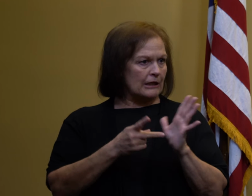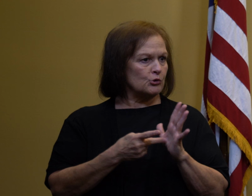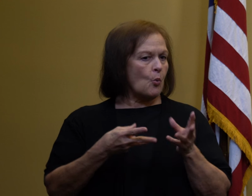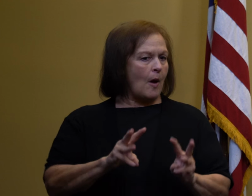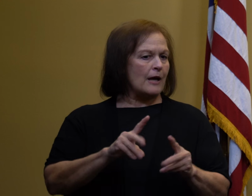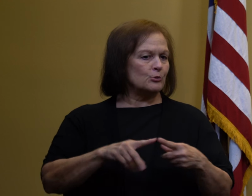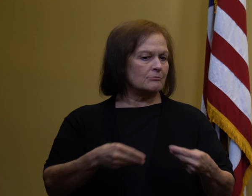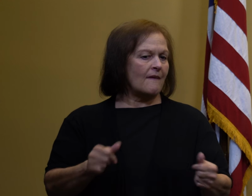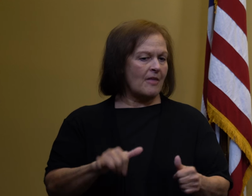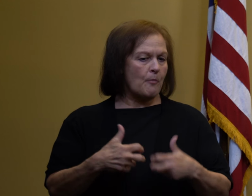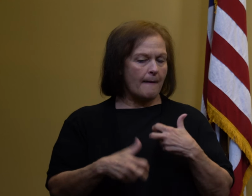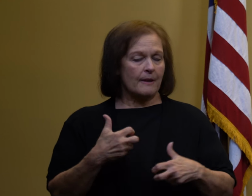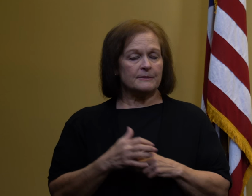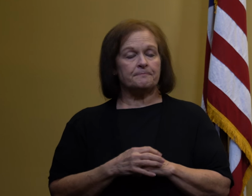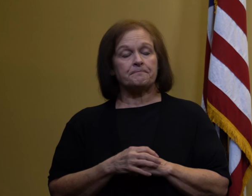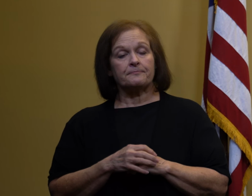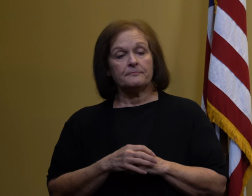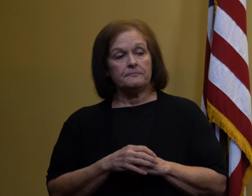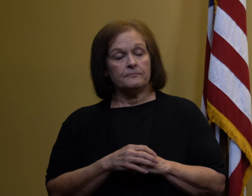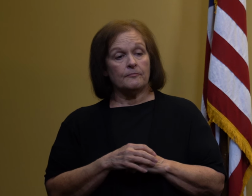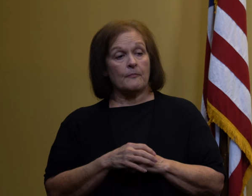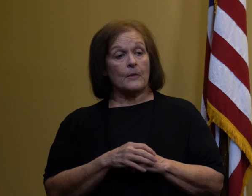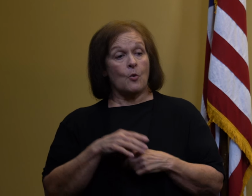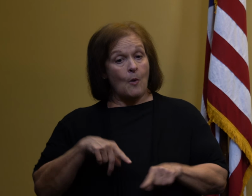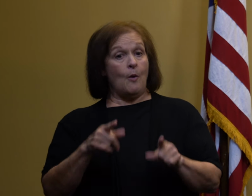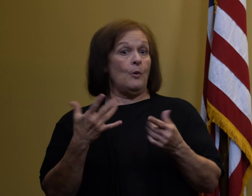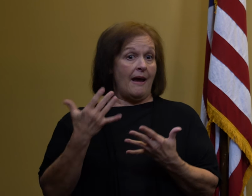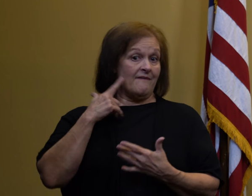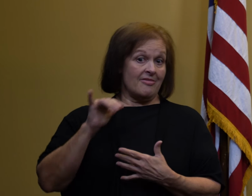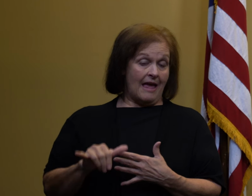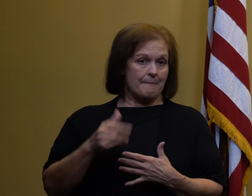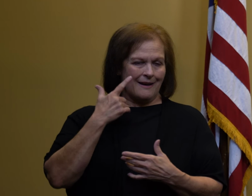solution. While we wait